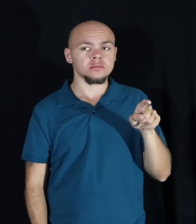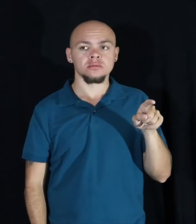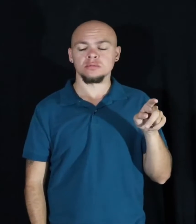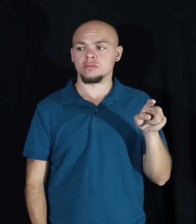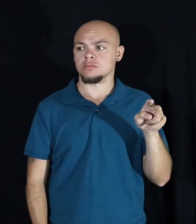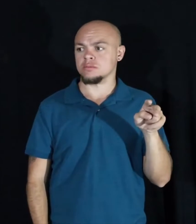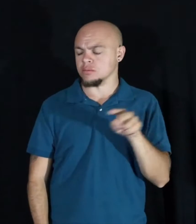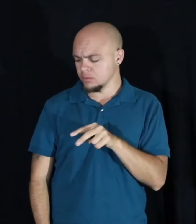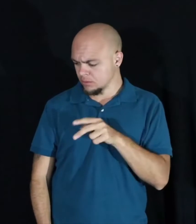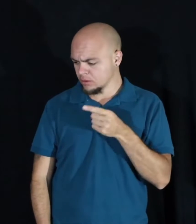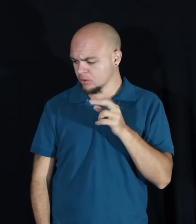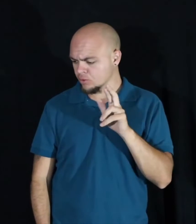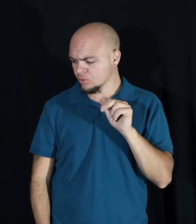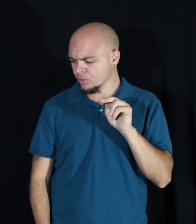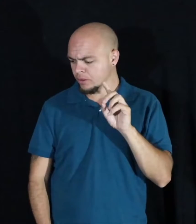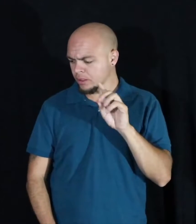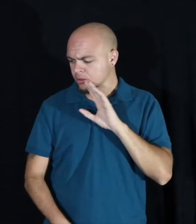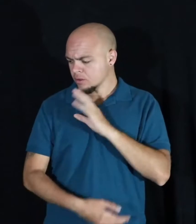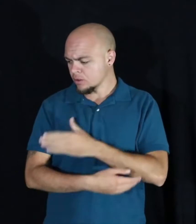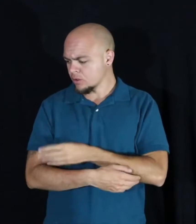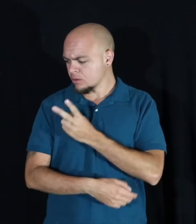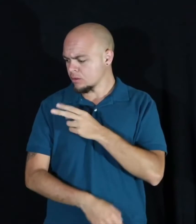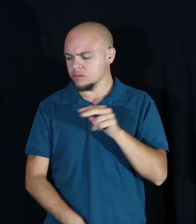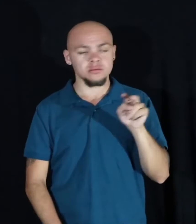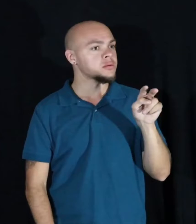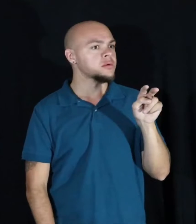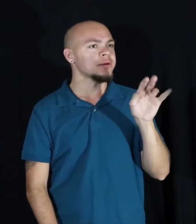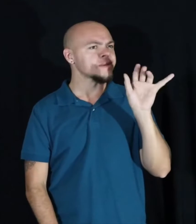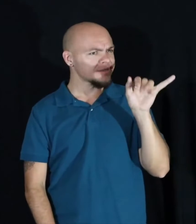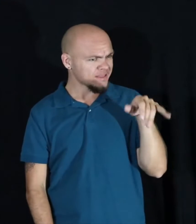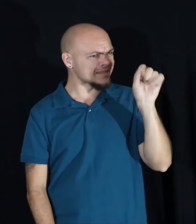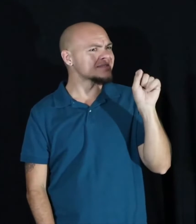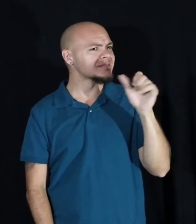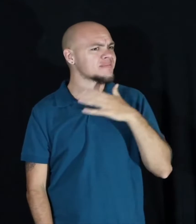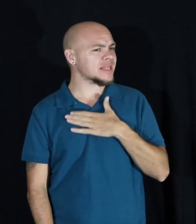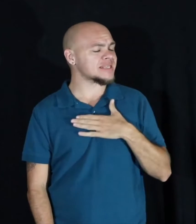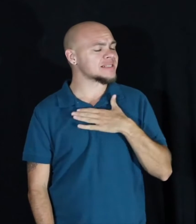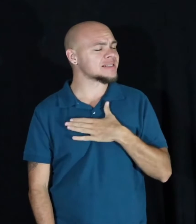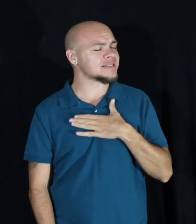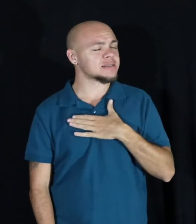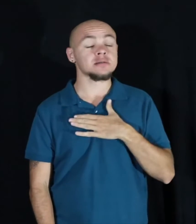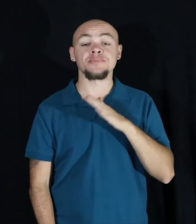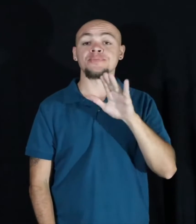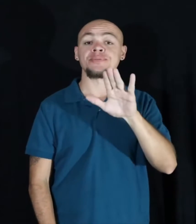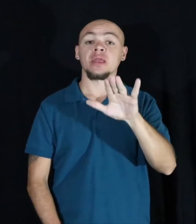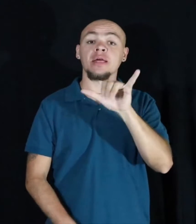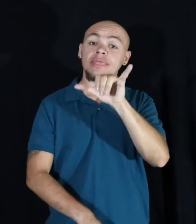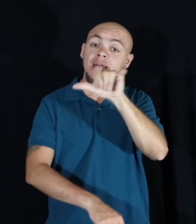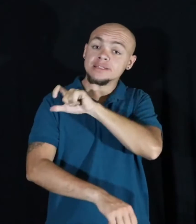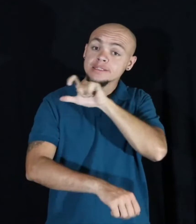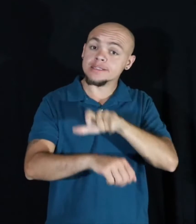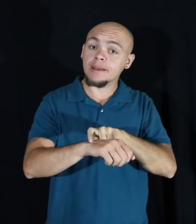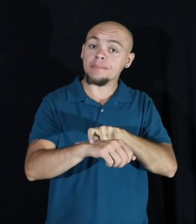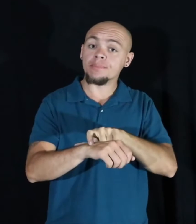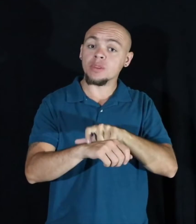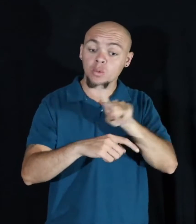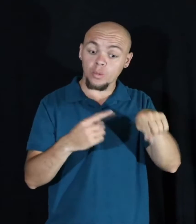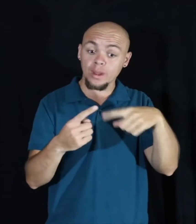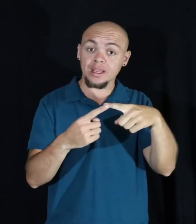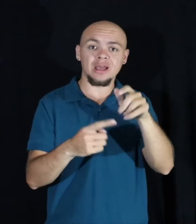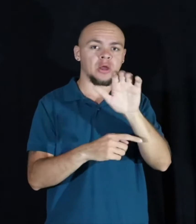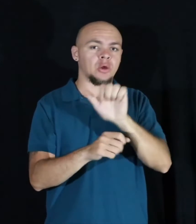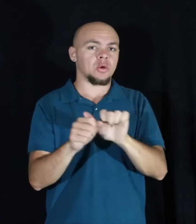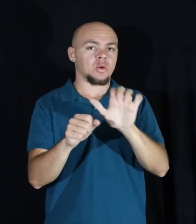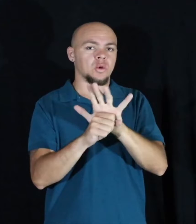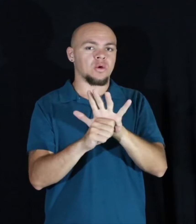her granddaughter, and then she looked back at me and said, "Yes." During this time, it was at the height of the